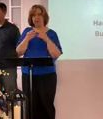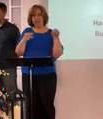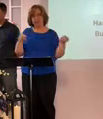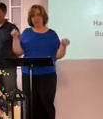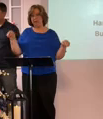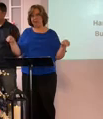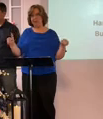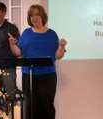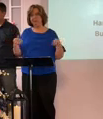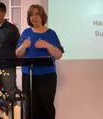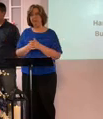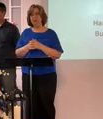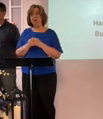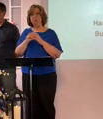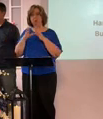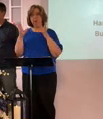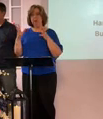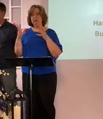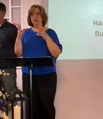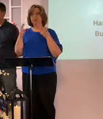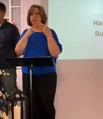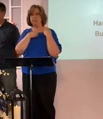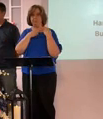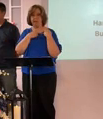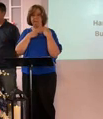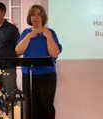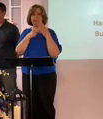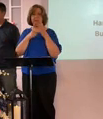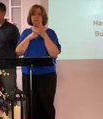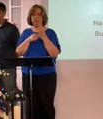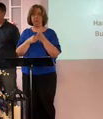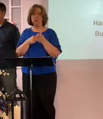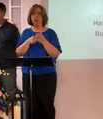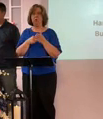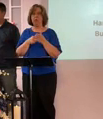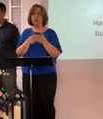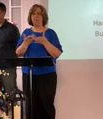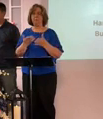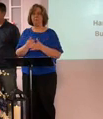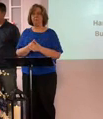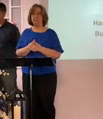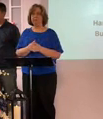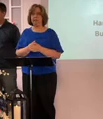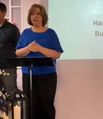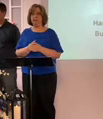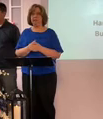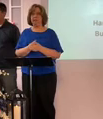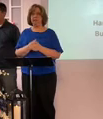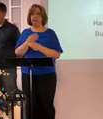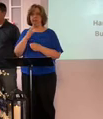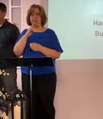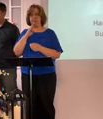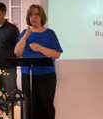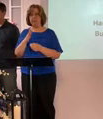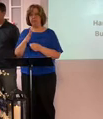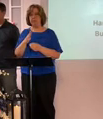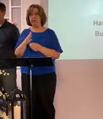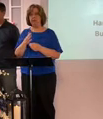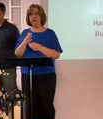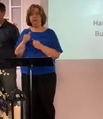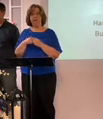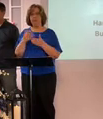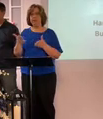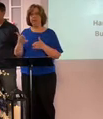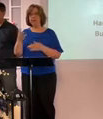responsibility to show them everything that they're supposed to do. And be everything that they